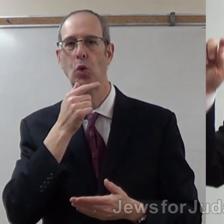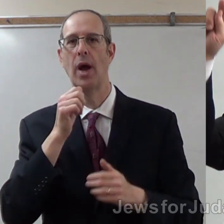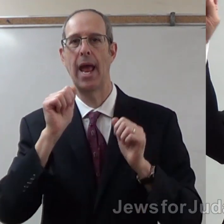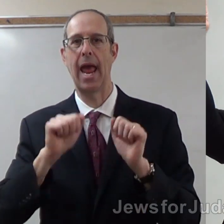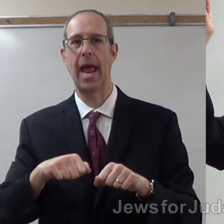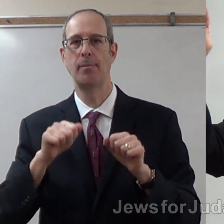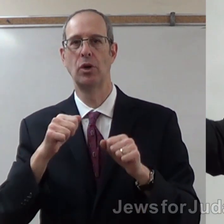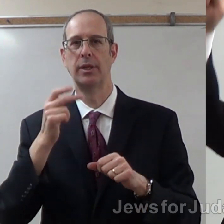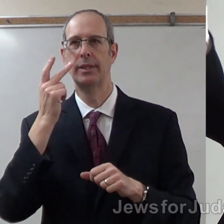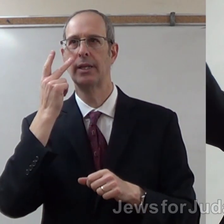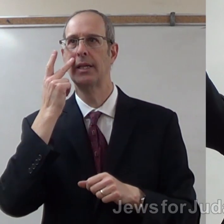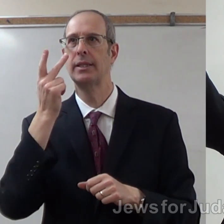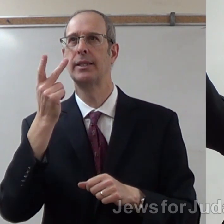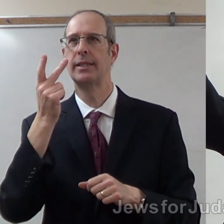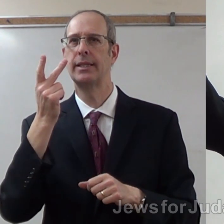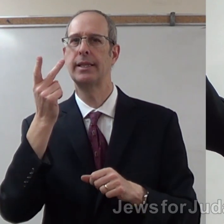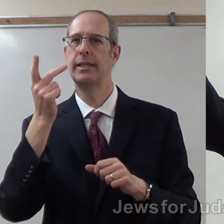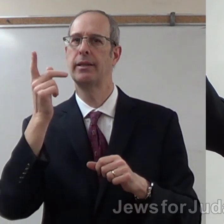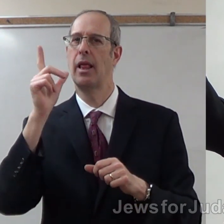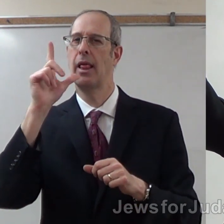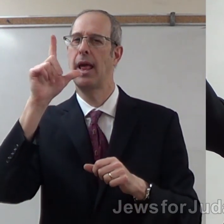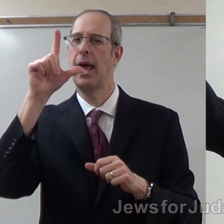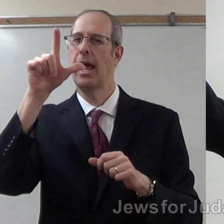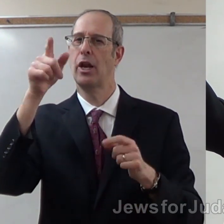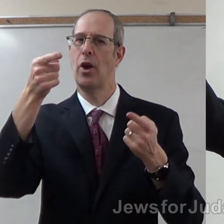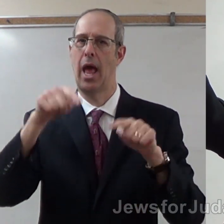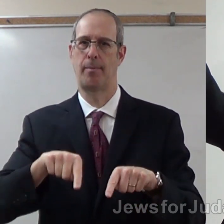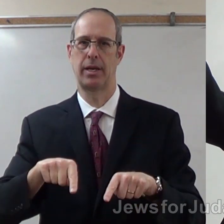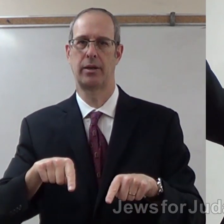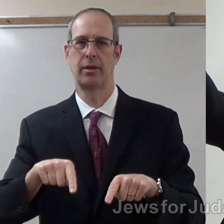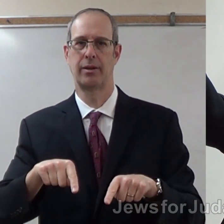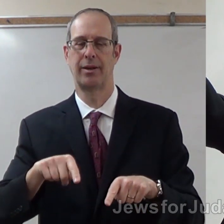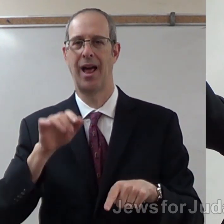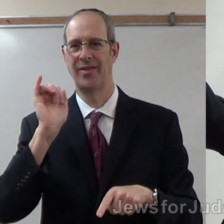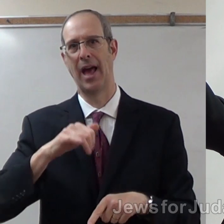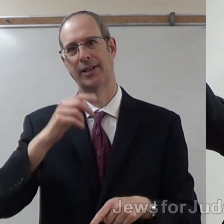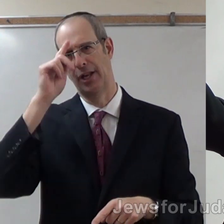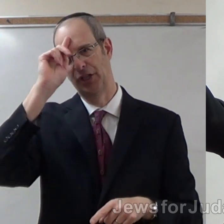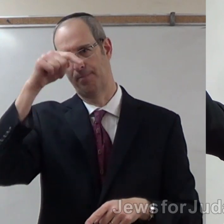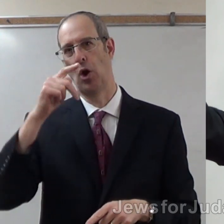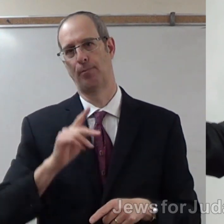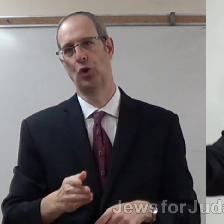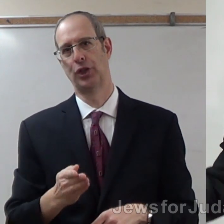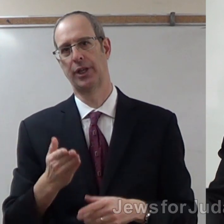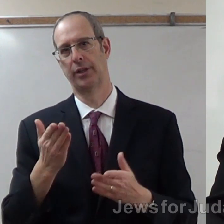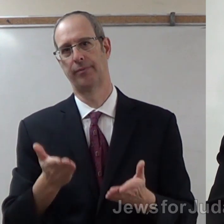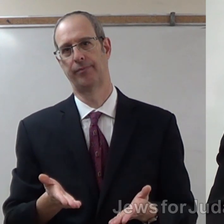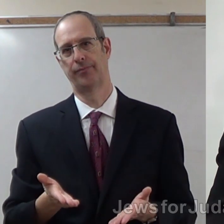able to see what is going to happen. Right? That's a smart person.